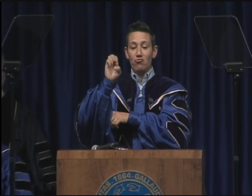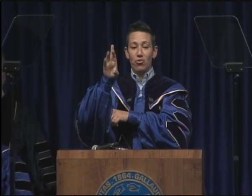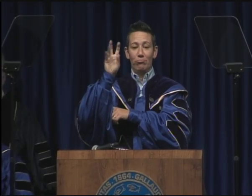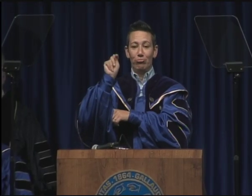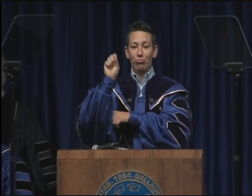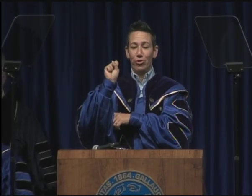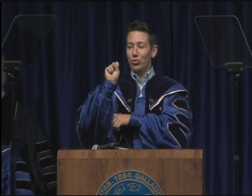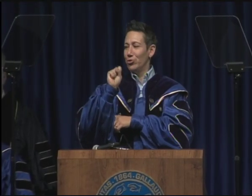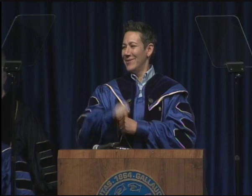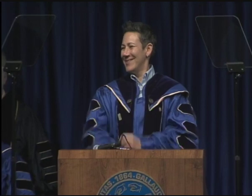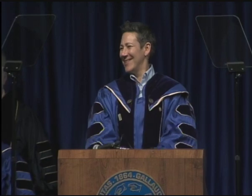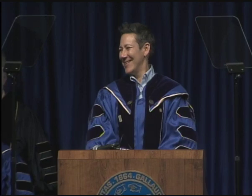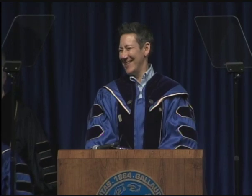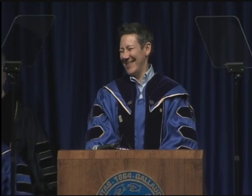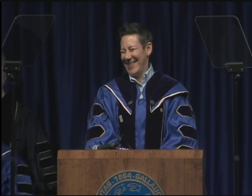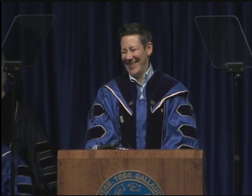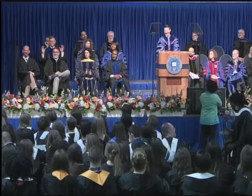Allie Roberts.